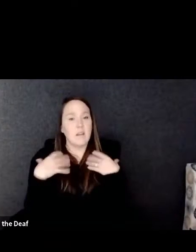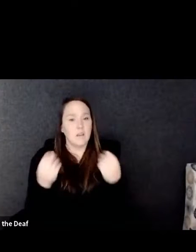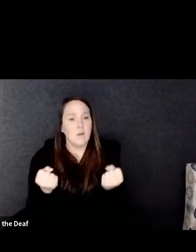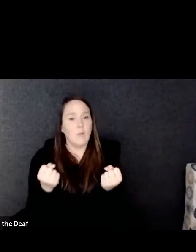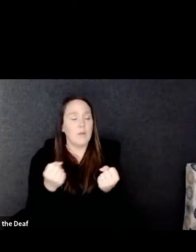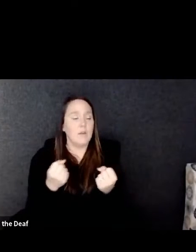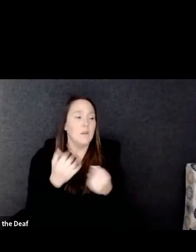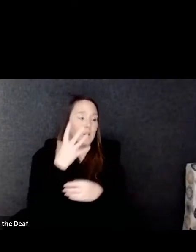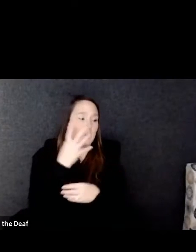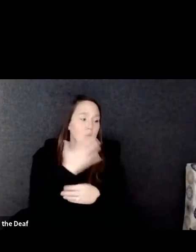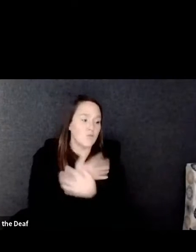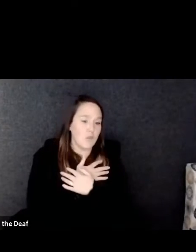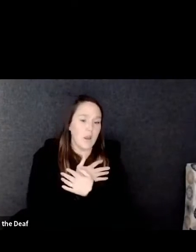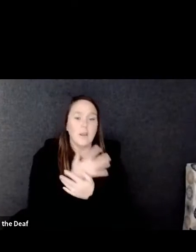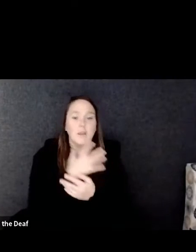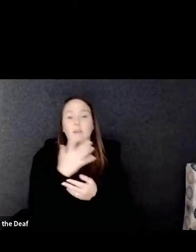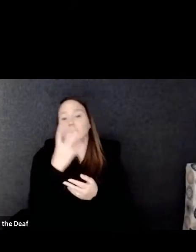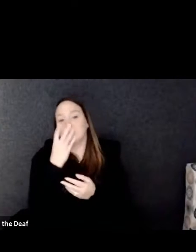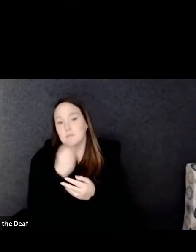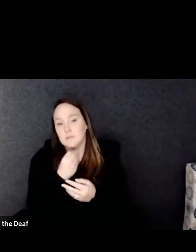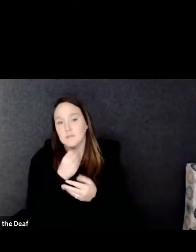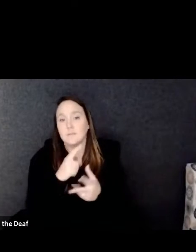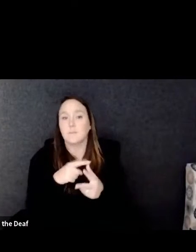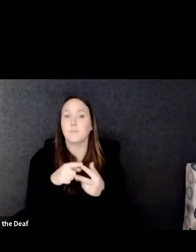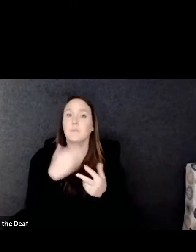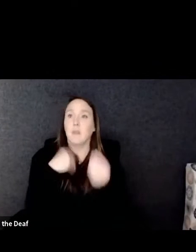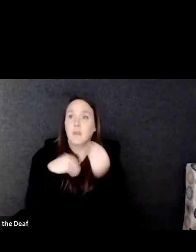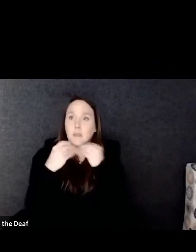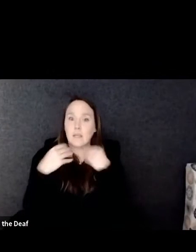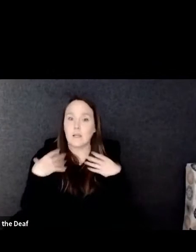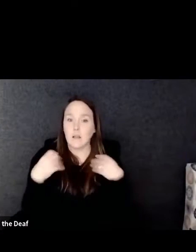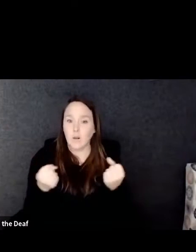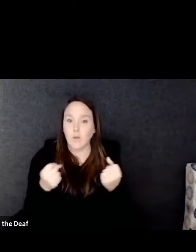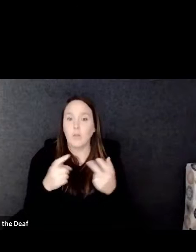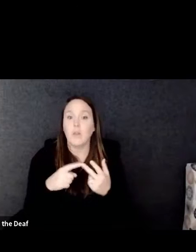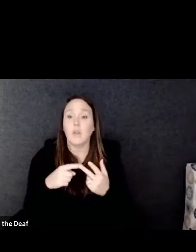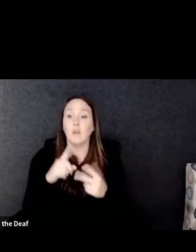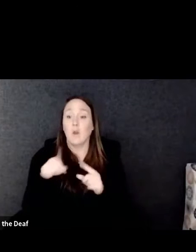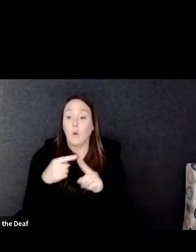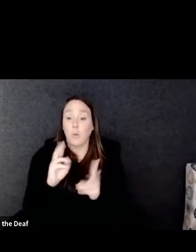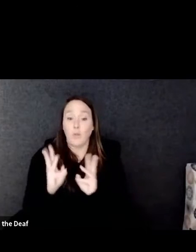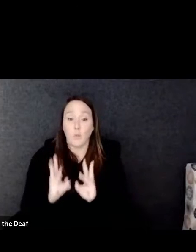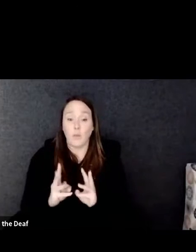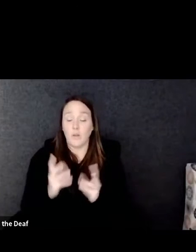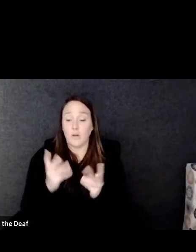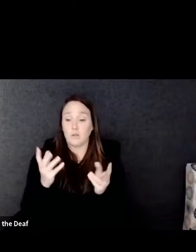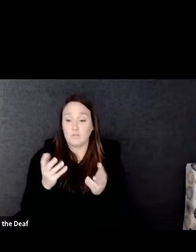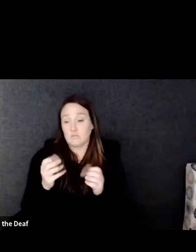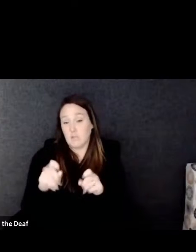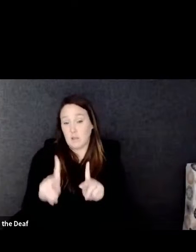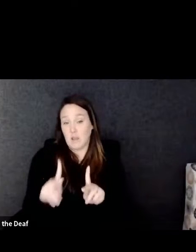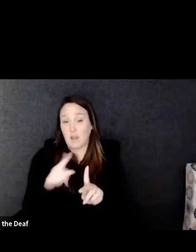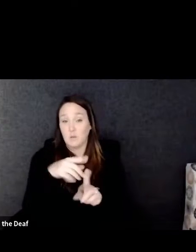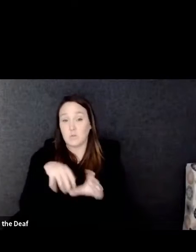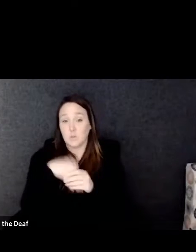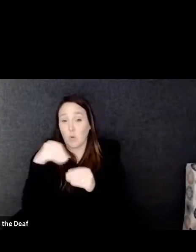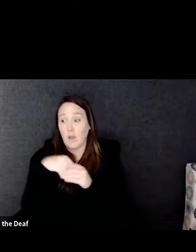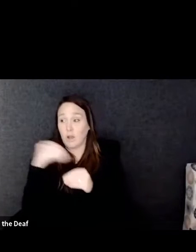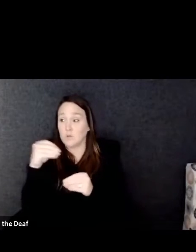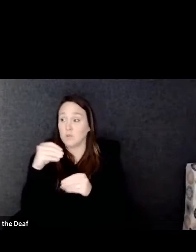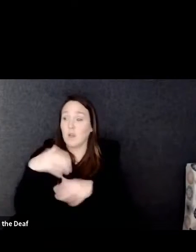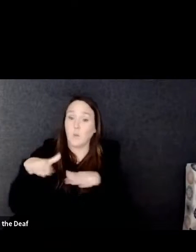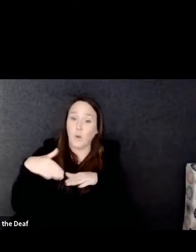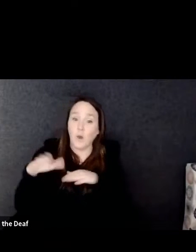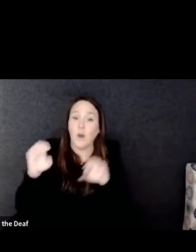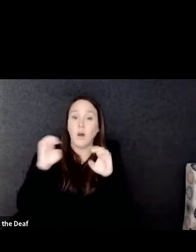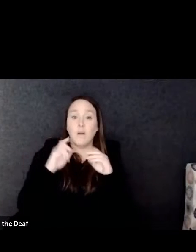eating a well-rounded, healthy diet. And when the weather permits, get outside and get some physical activity and get a nice dose of vitamin D.